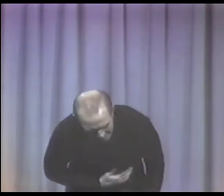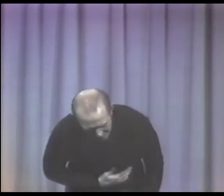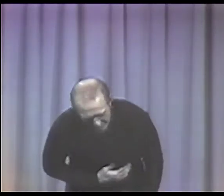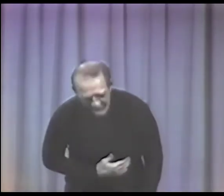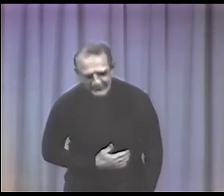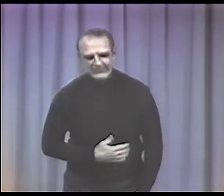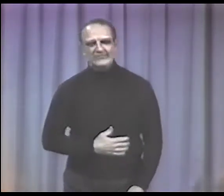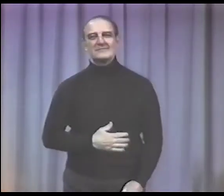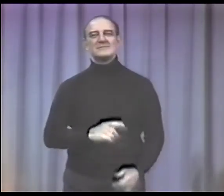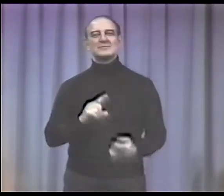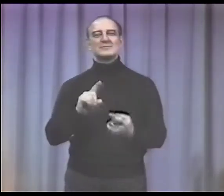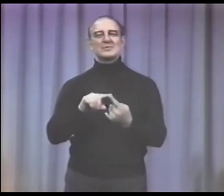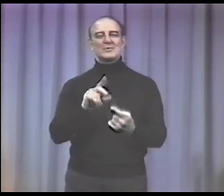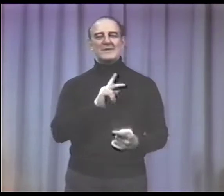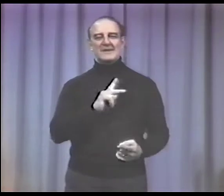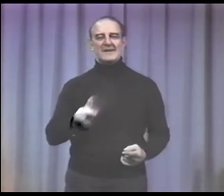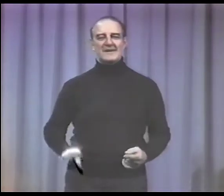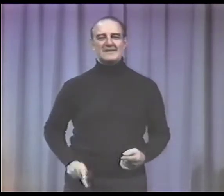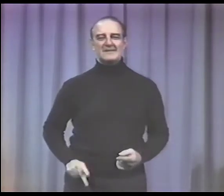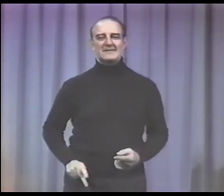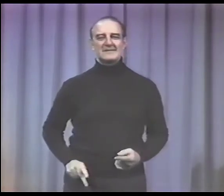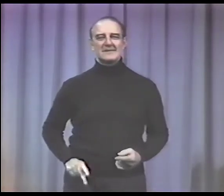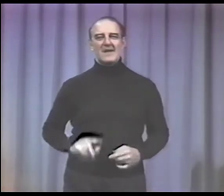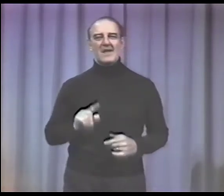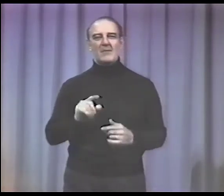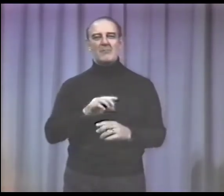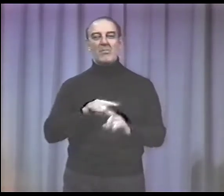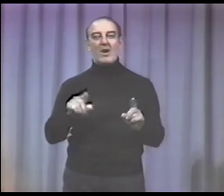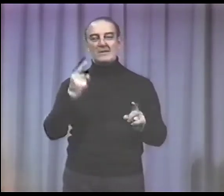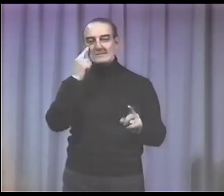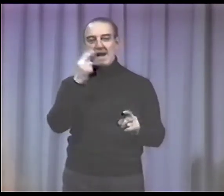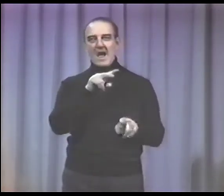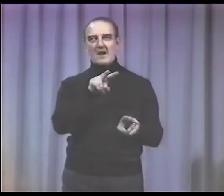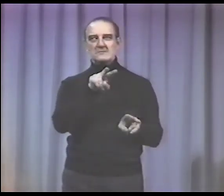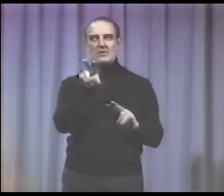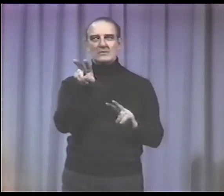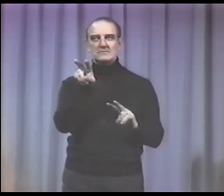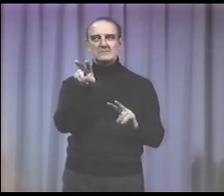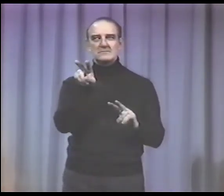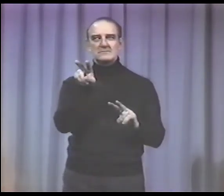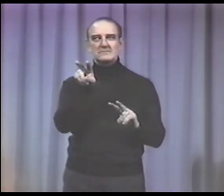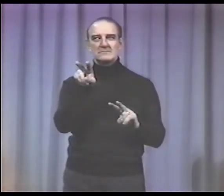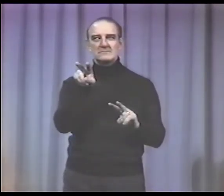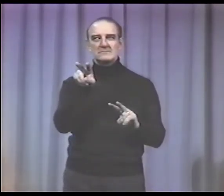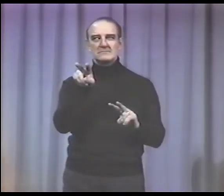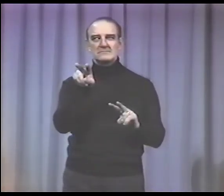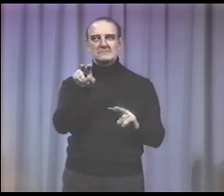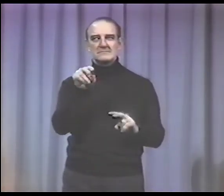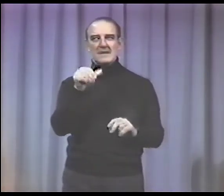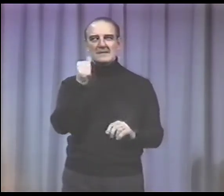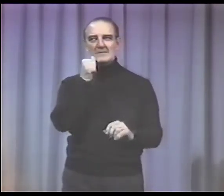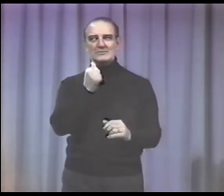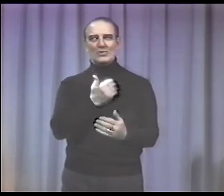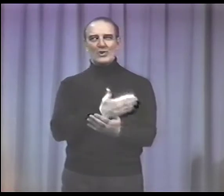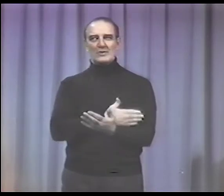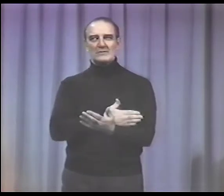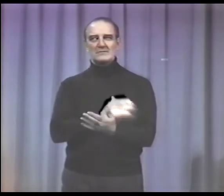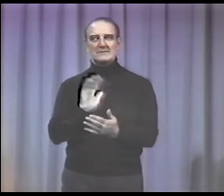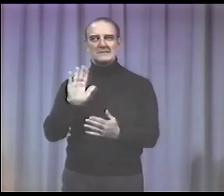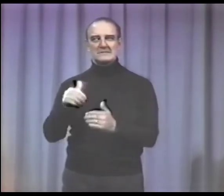and bowed to the king. And at the same time, he looked over at